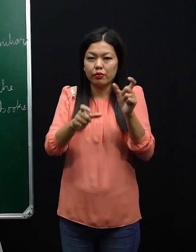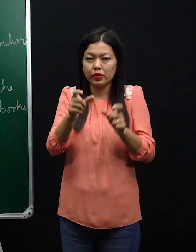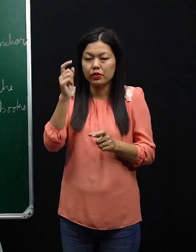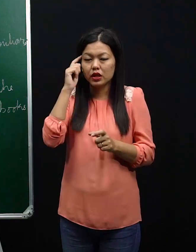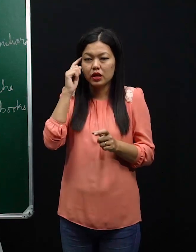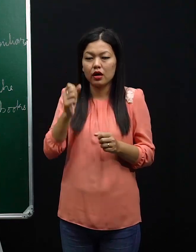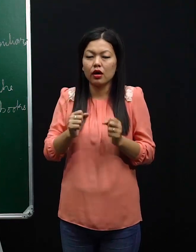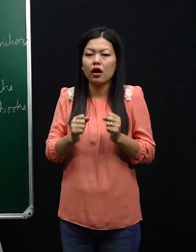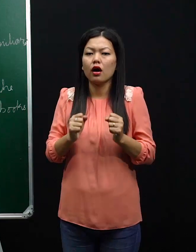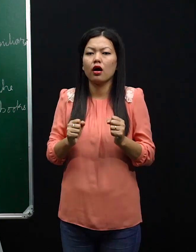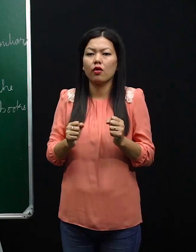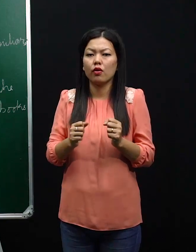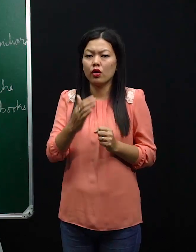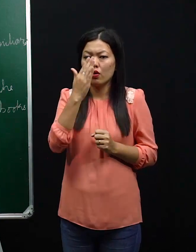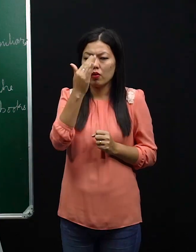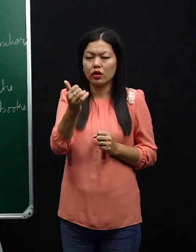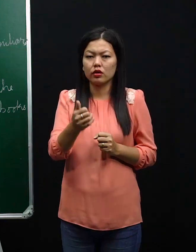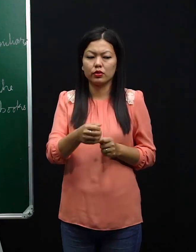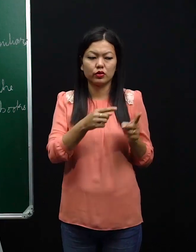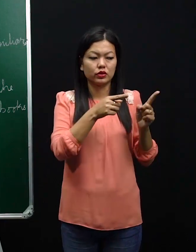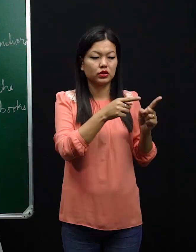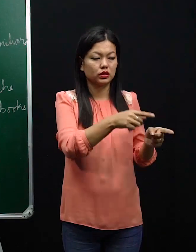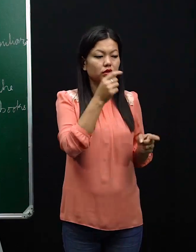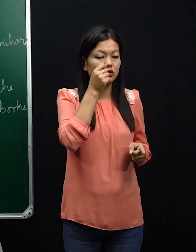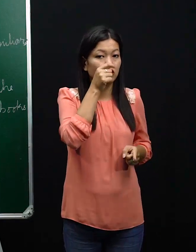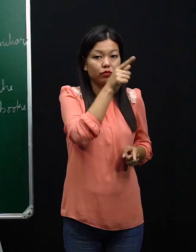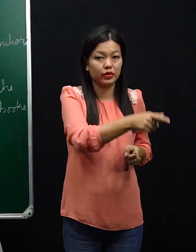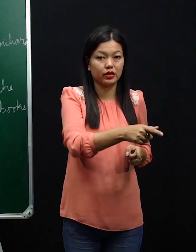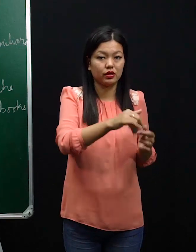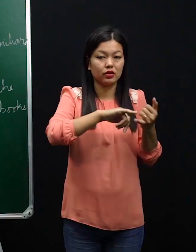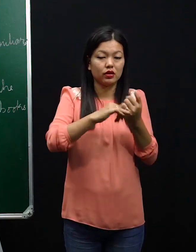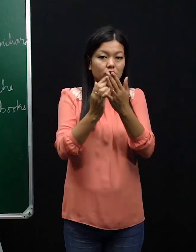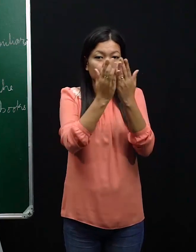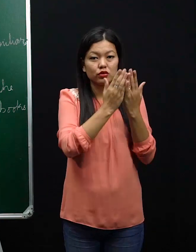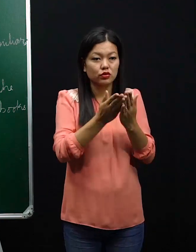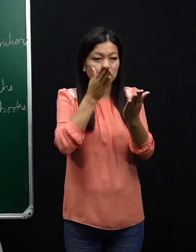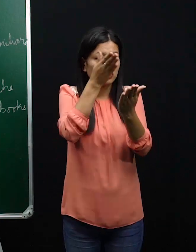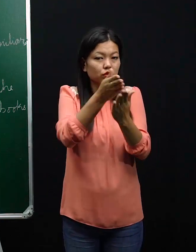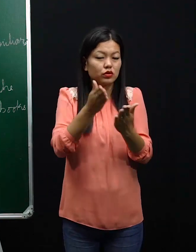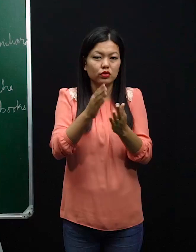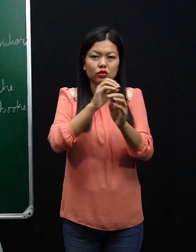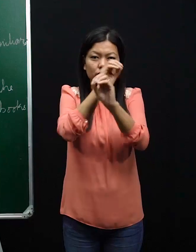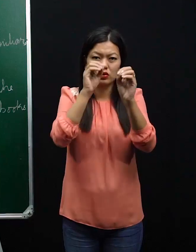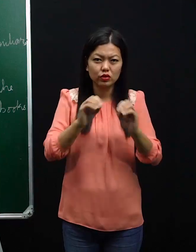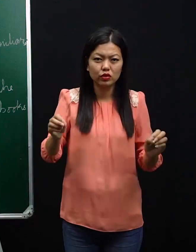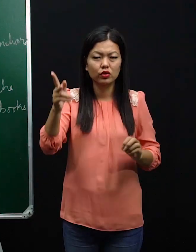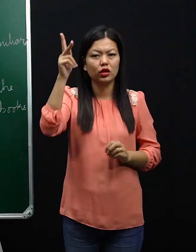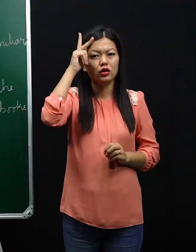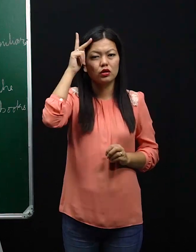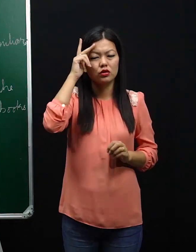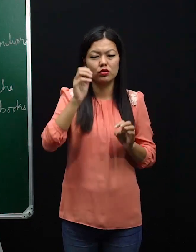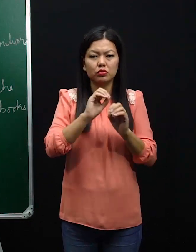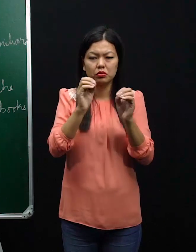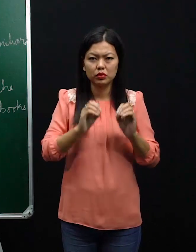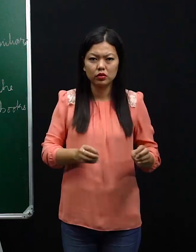gathered just above the eye of the face on the mountain, and it appeared like the eyebrows of Ernest, and